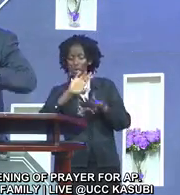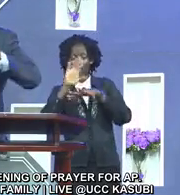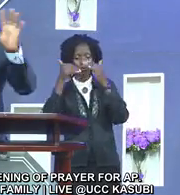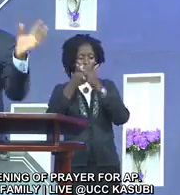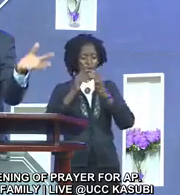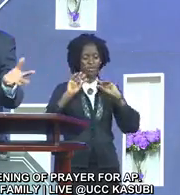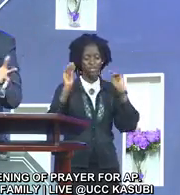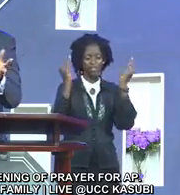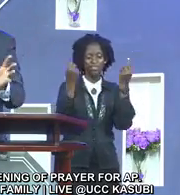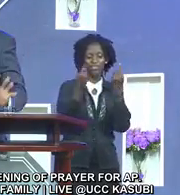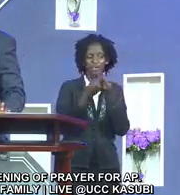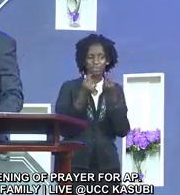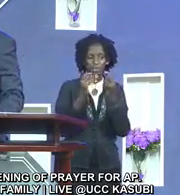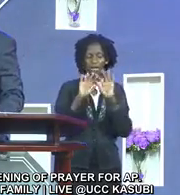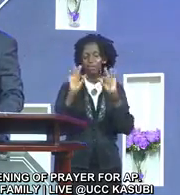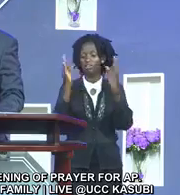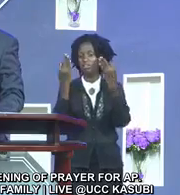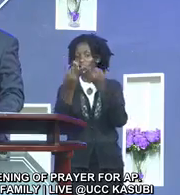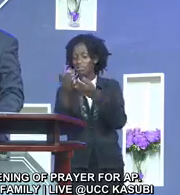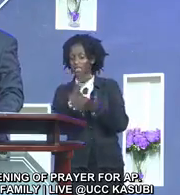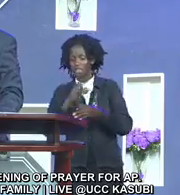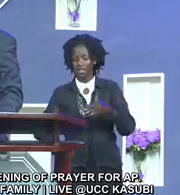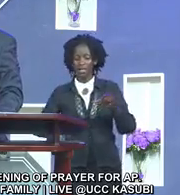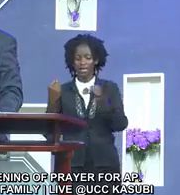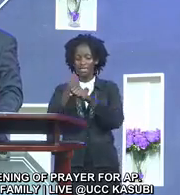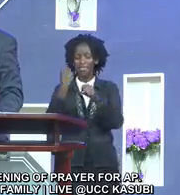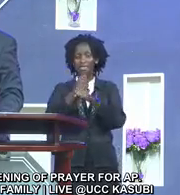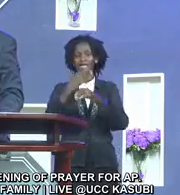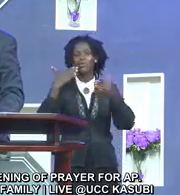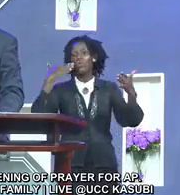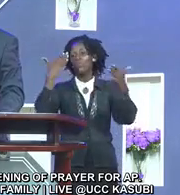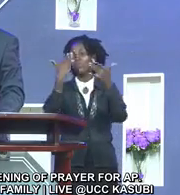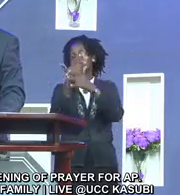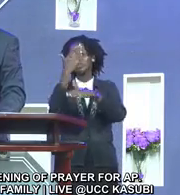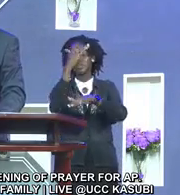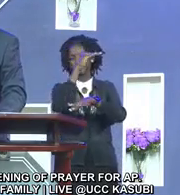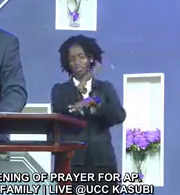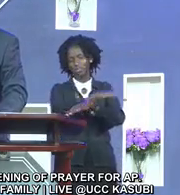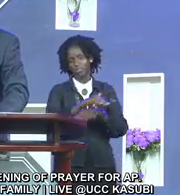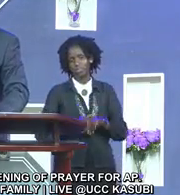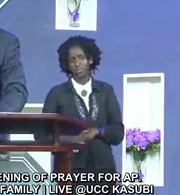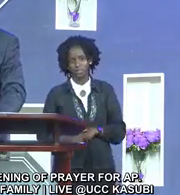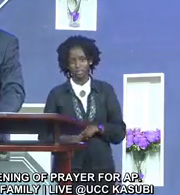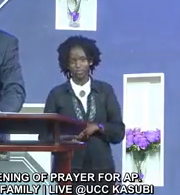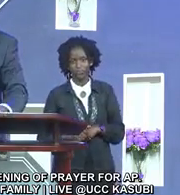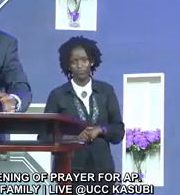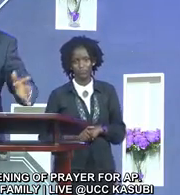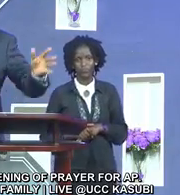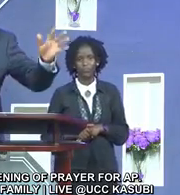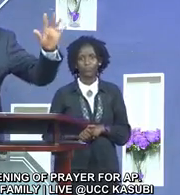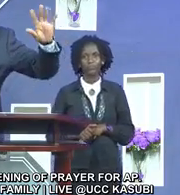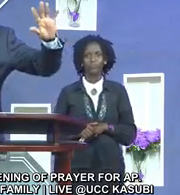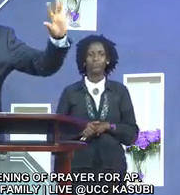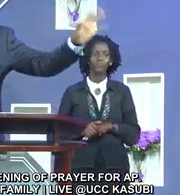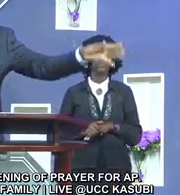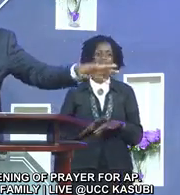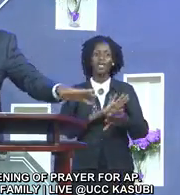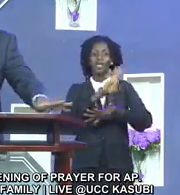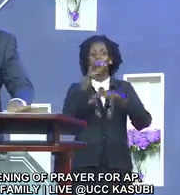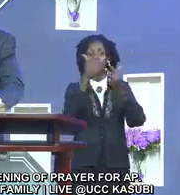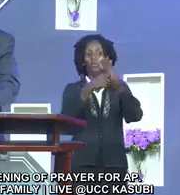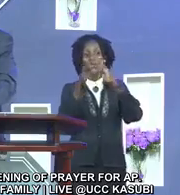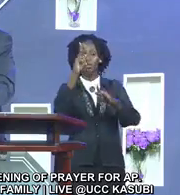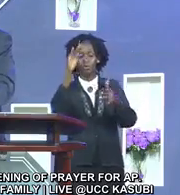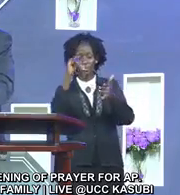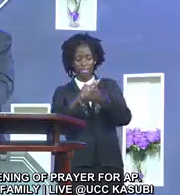family. Come at call it dole glorulunji. God has done us a wonderful evening. N'abantu bonna